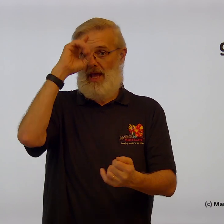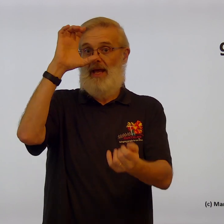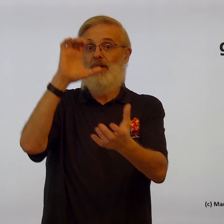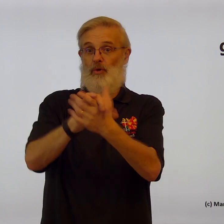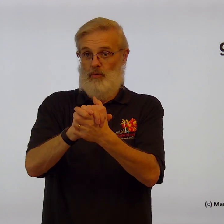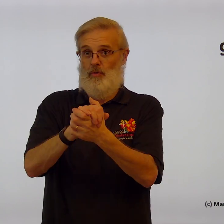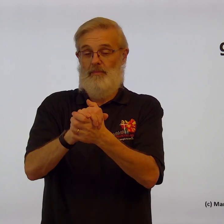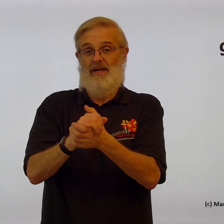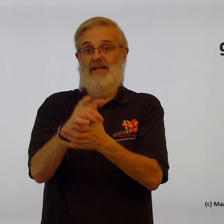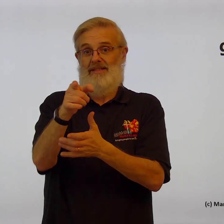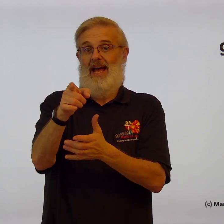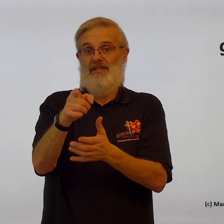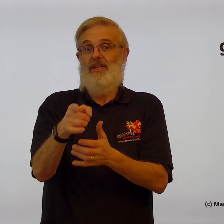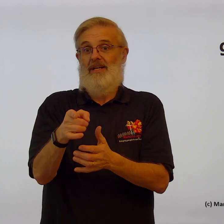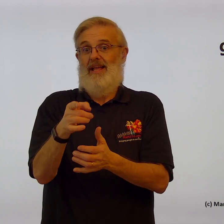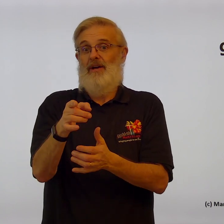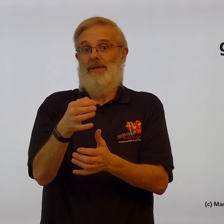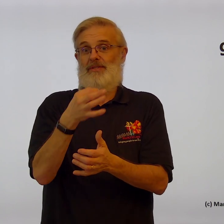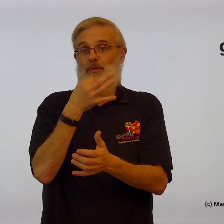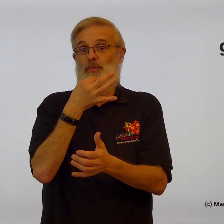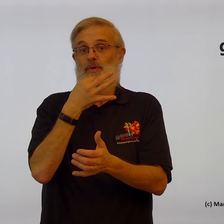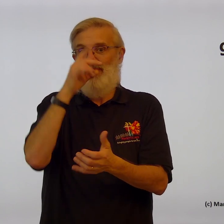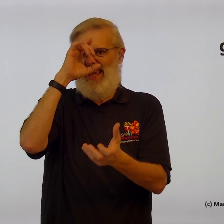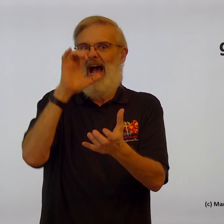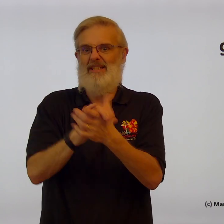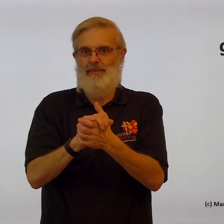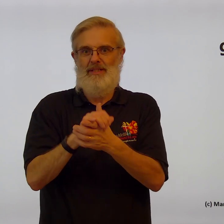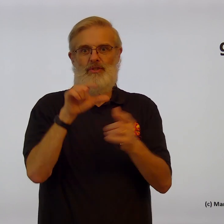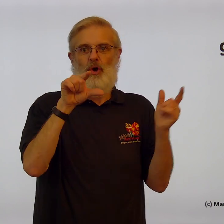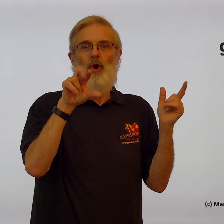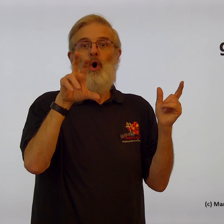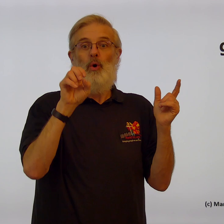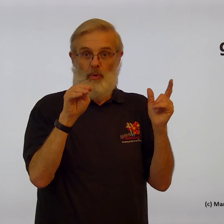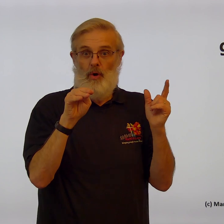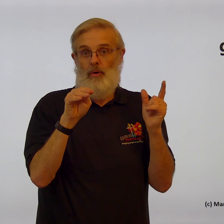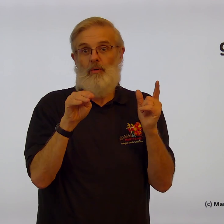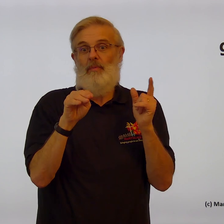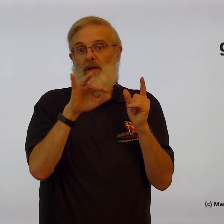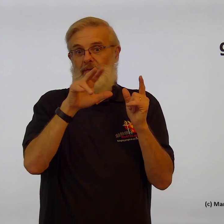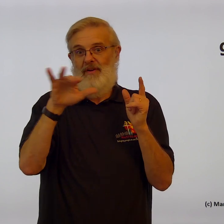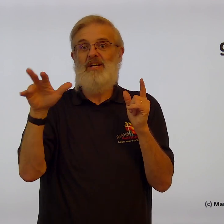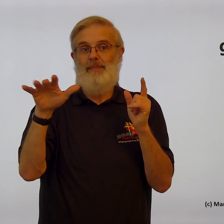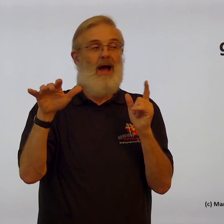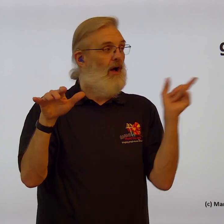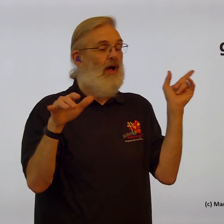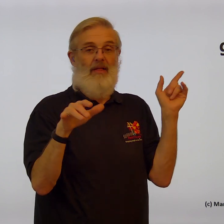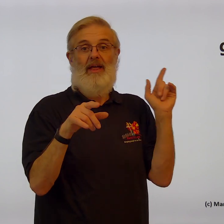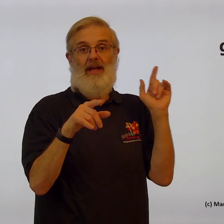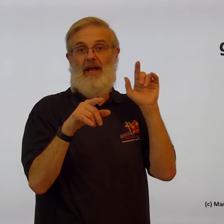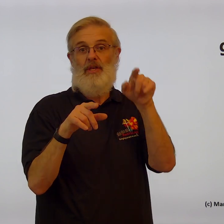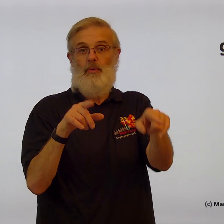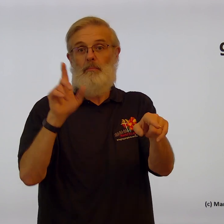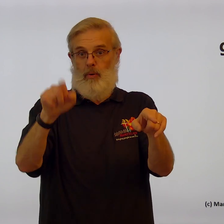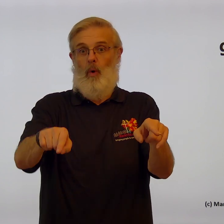groom because that's that would be soon to be husband so groom your finger spell and then you would point